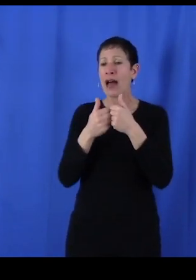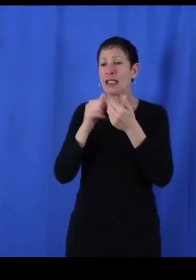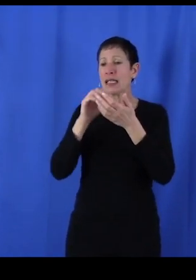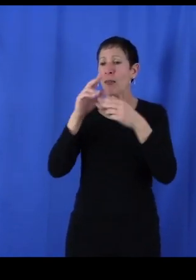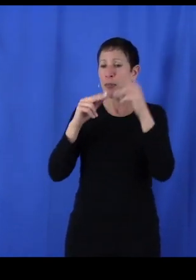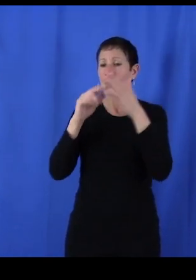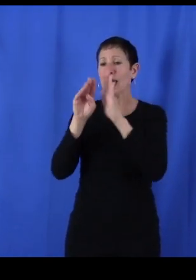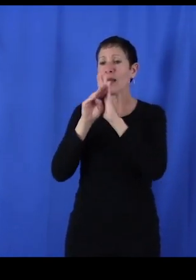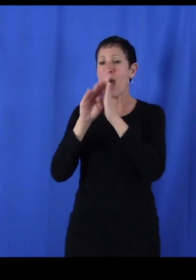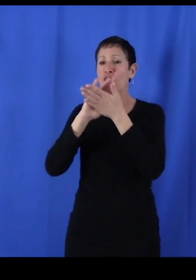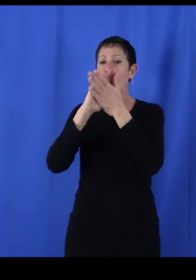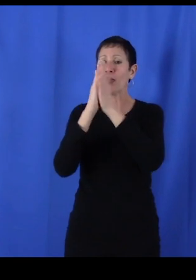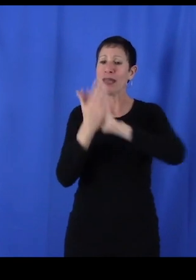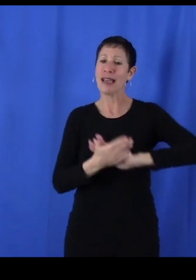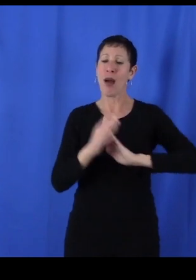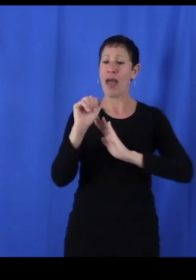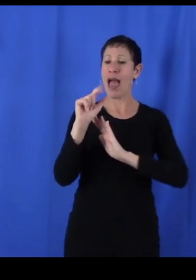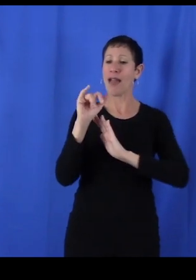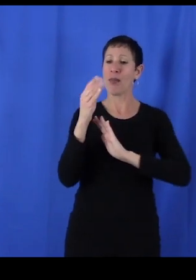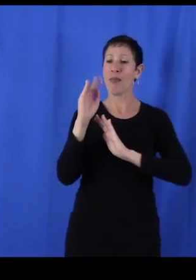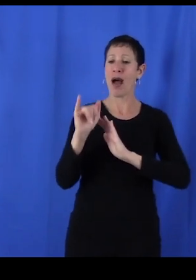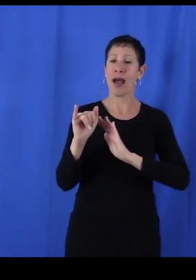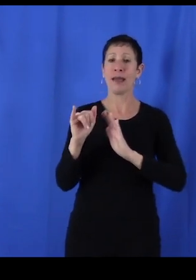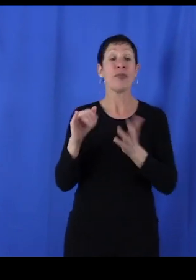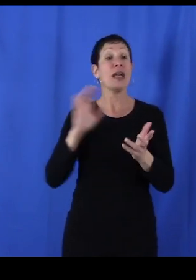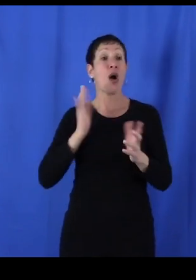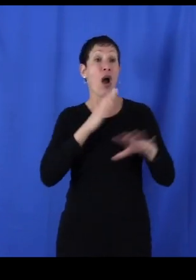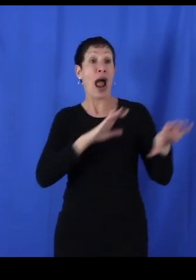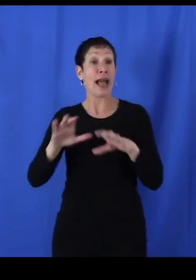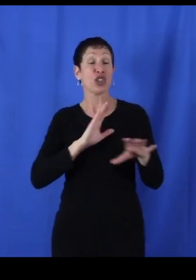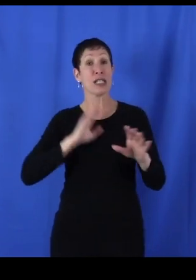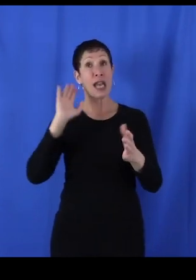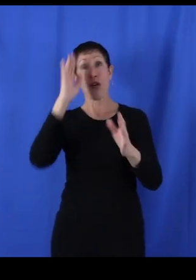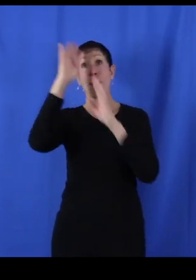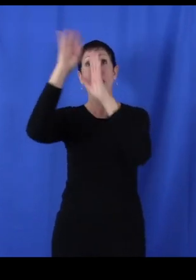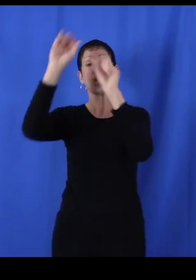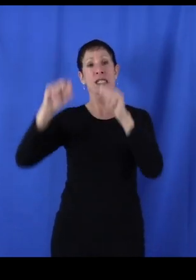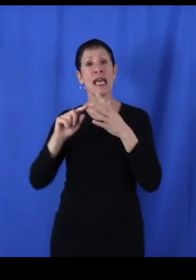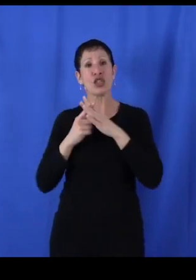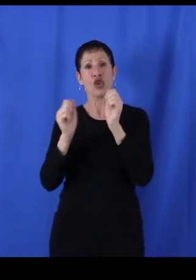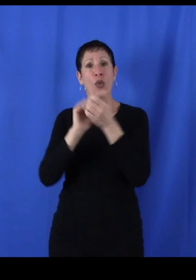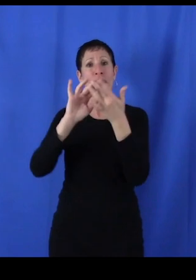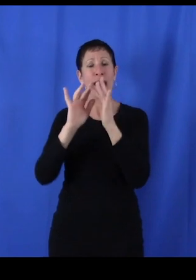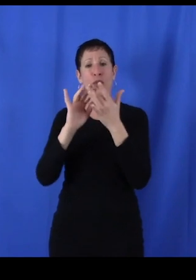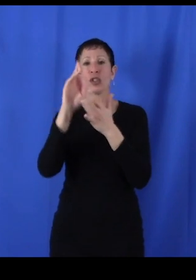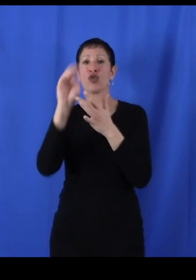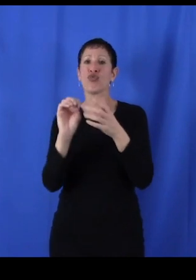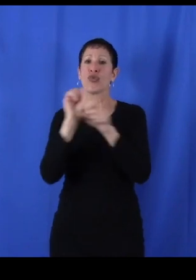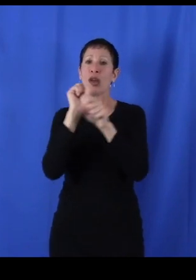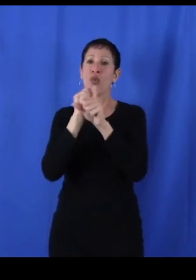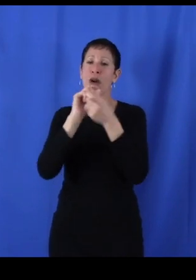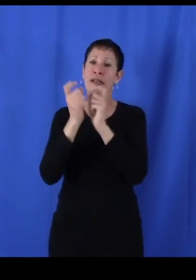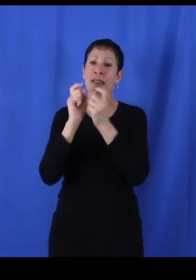become alibis? Now these actions and these imaginings can start with networks, can start with reworking